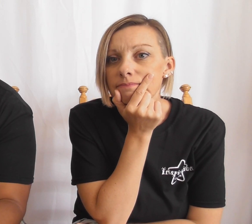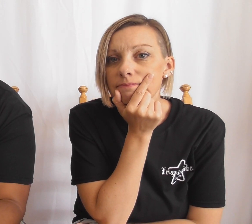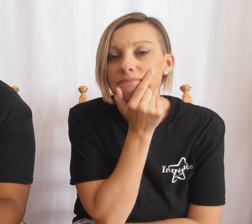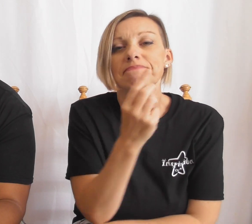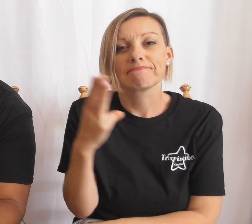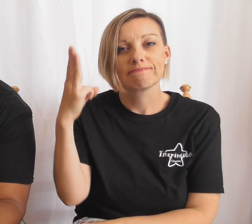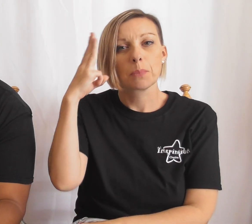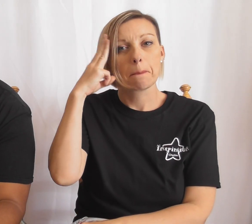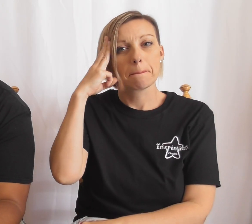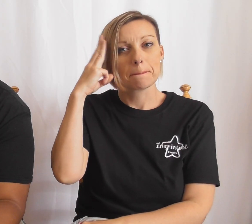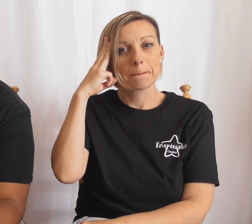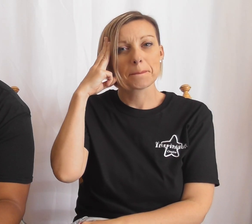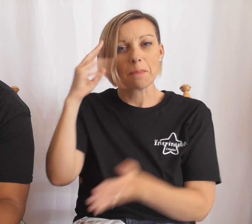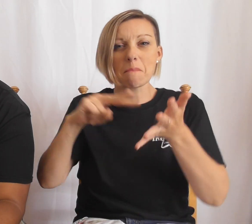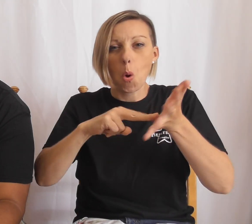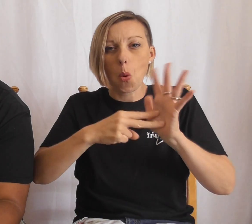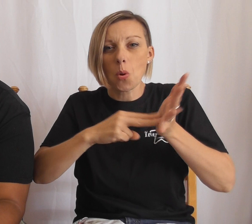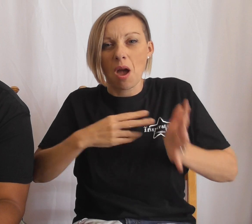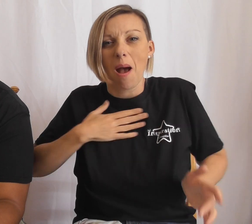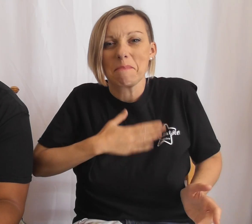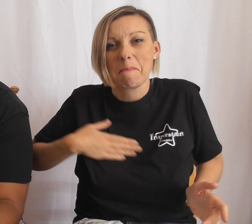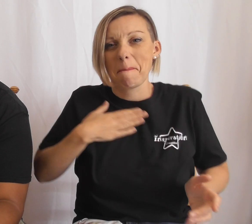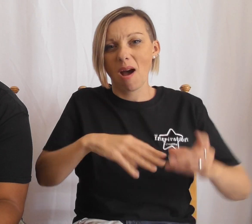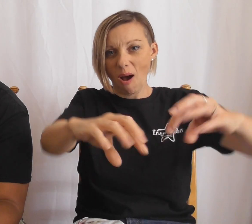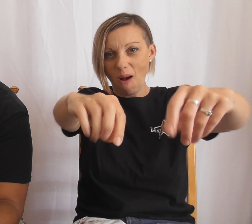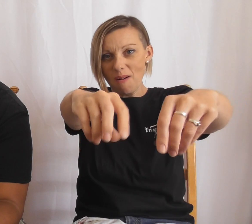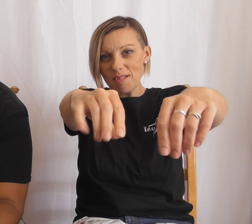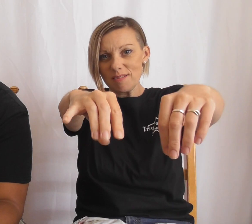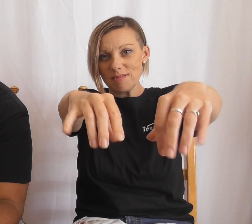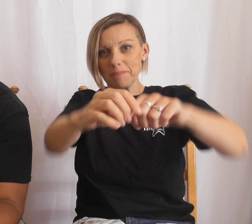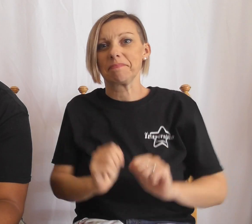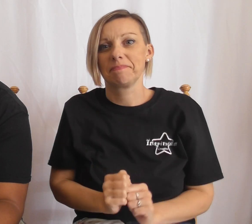Mum is running a nice hot bubble bath.